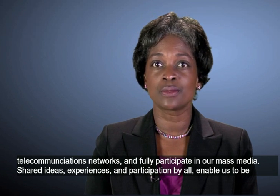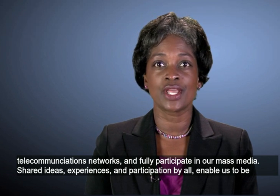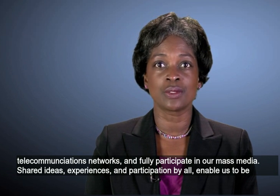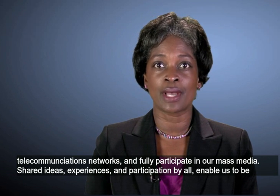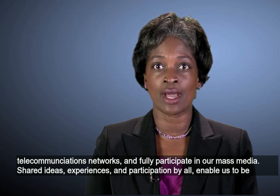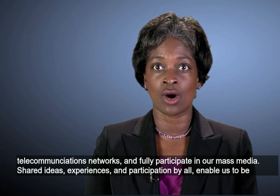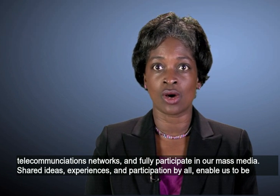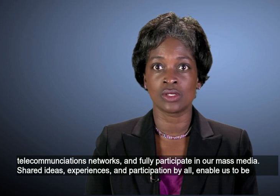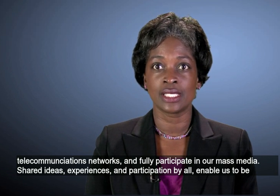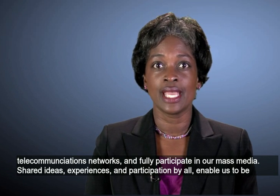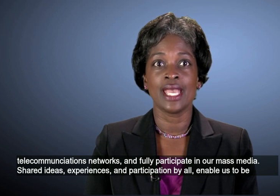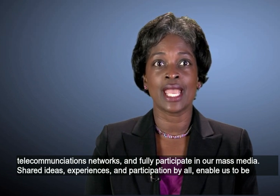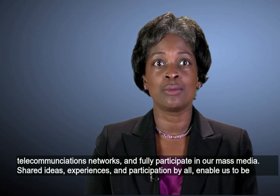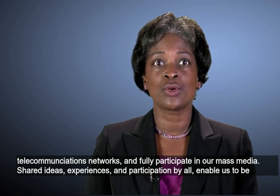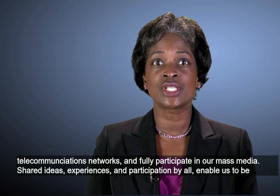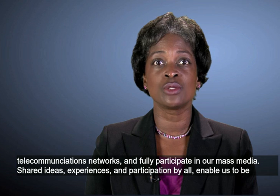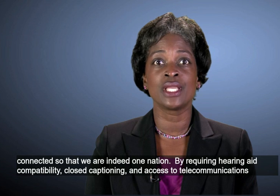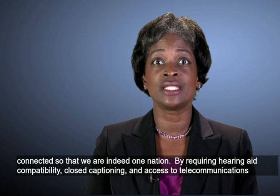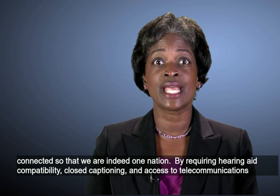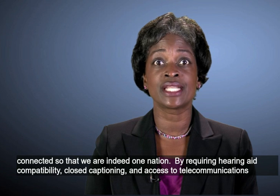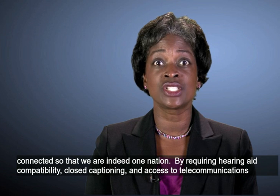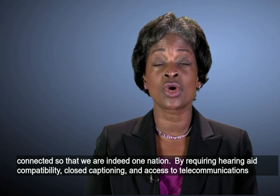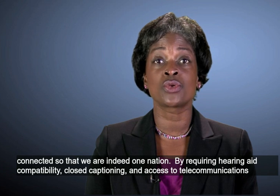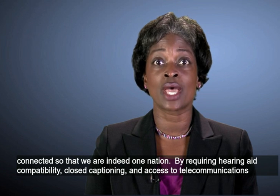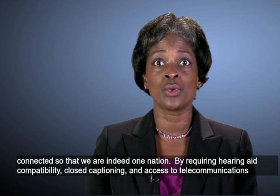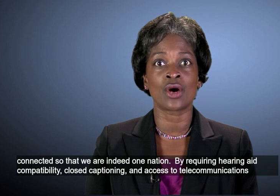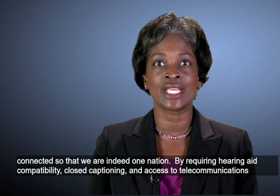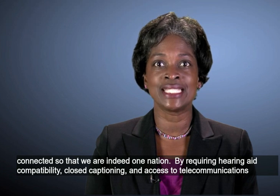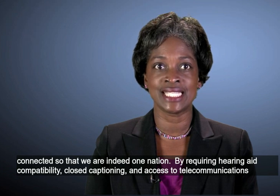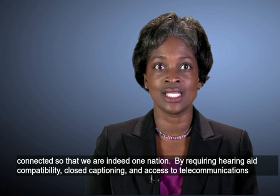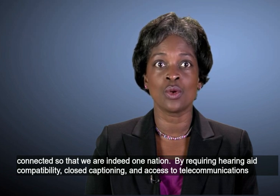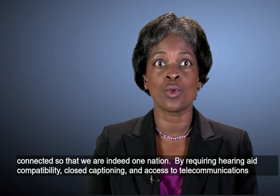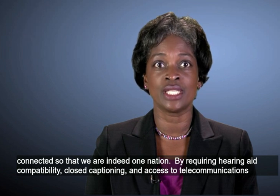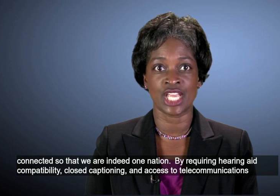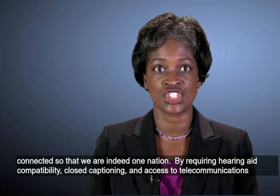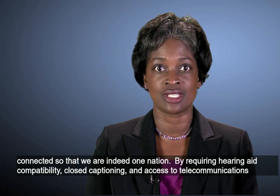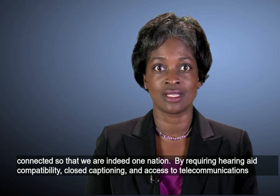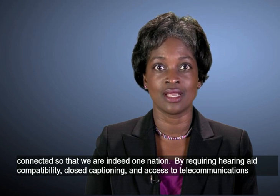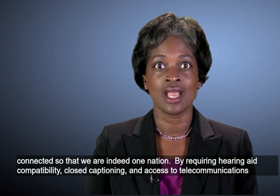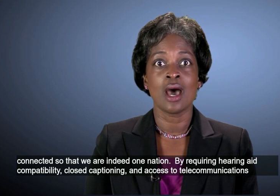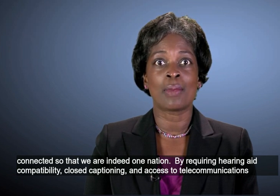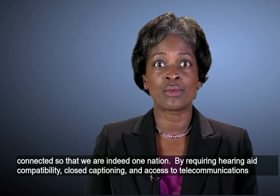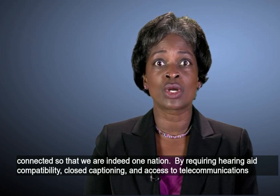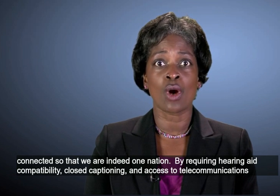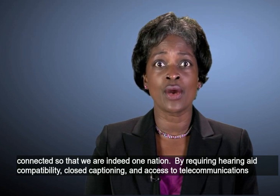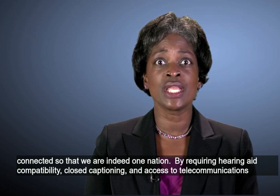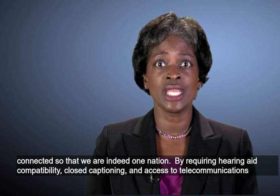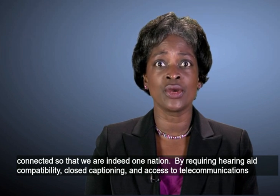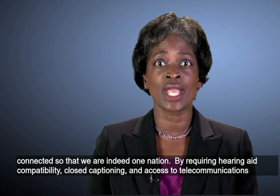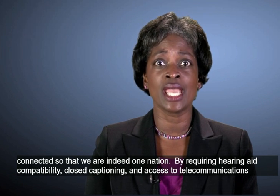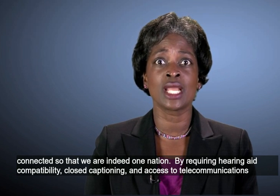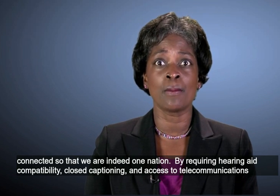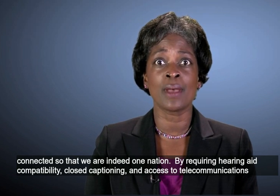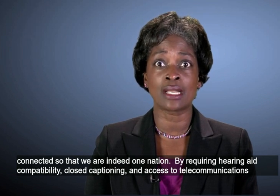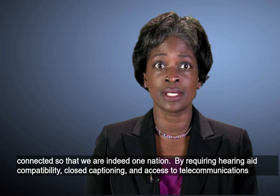participation by all enable us to be connected so that we are indeed one nation. By requiring hearing aid